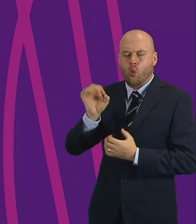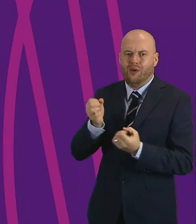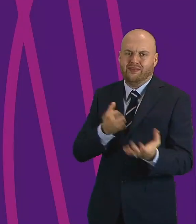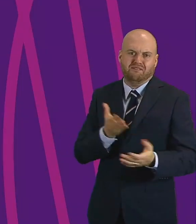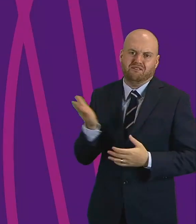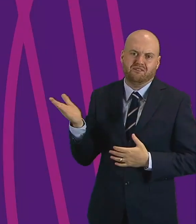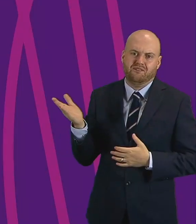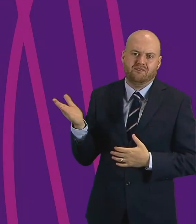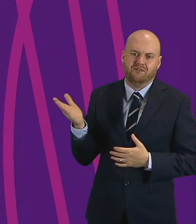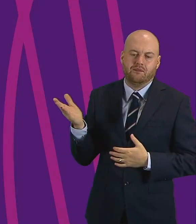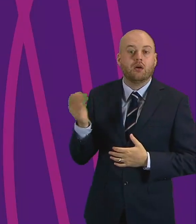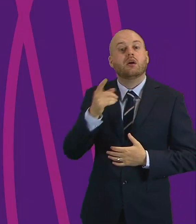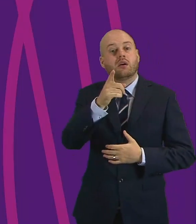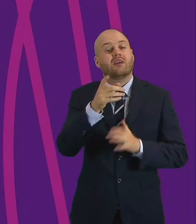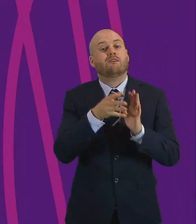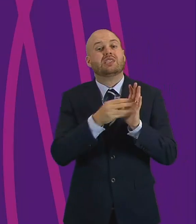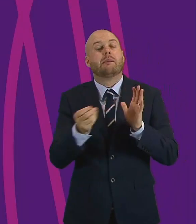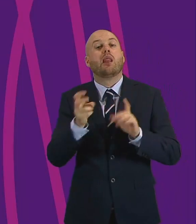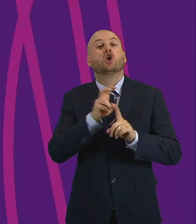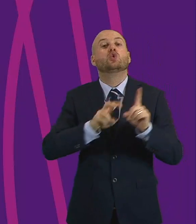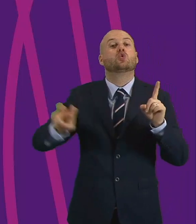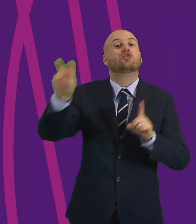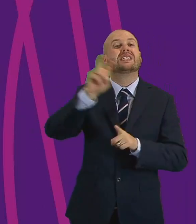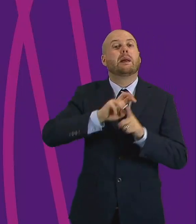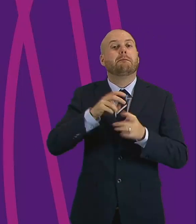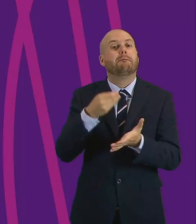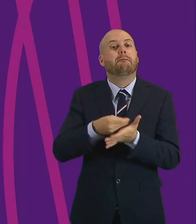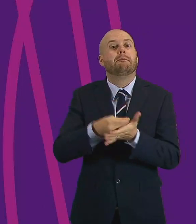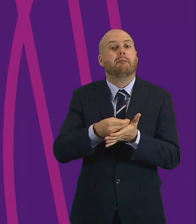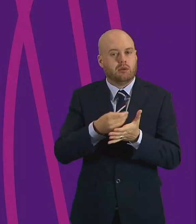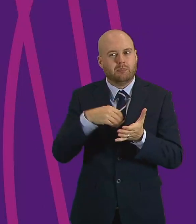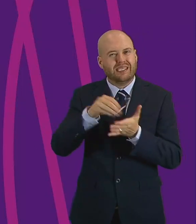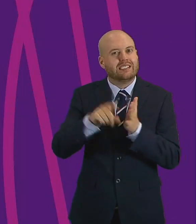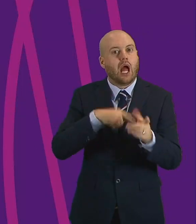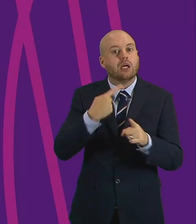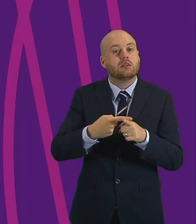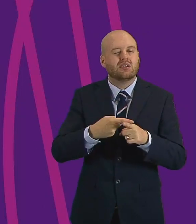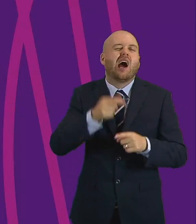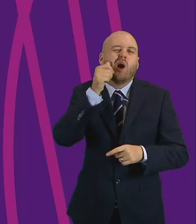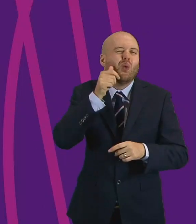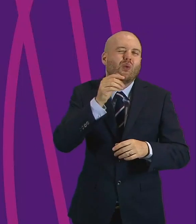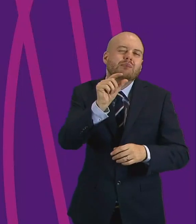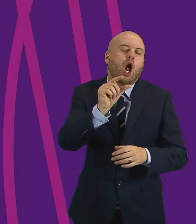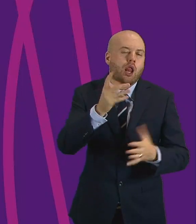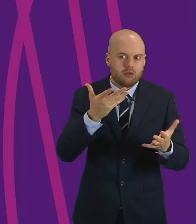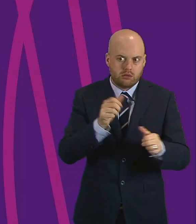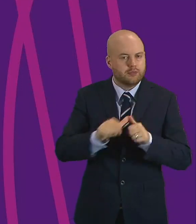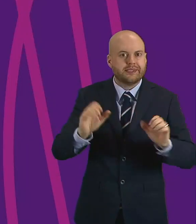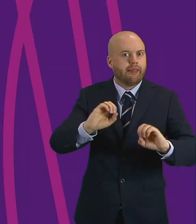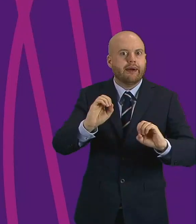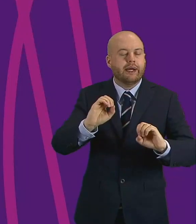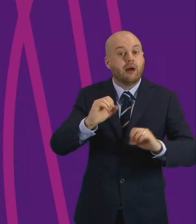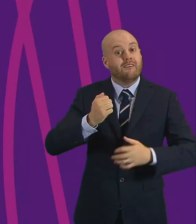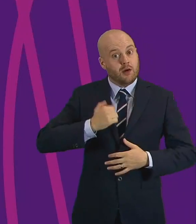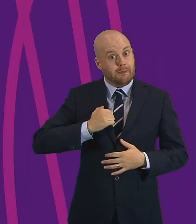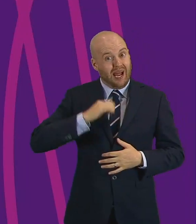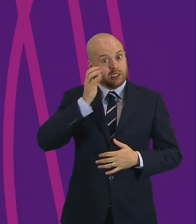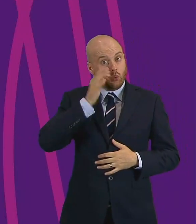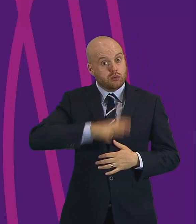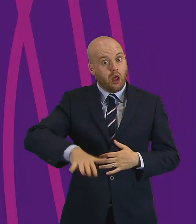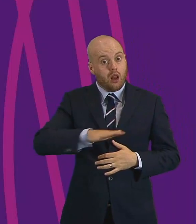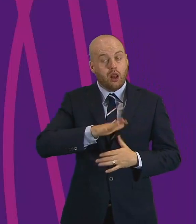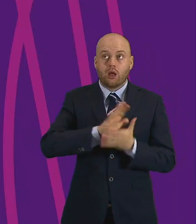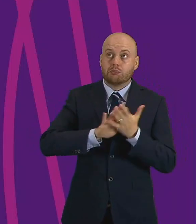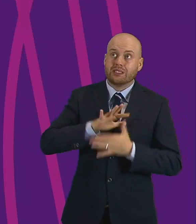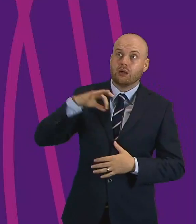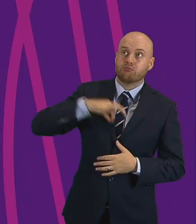know there are things like the tourism levy. It's not massive, but it would begin. Well, in my council, it would mean £13 million. And when they're looking at a